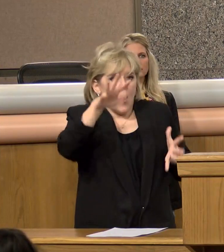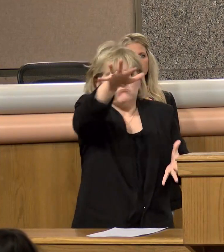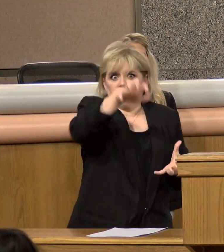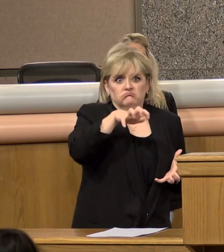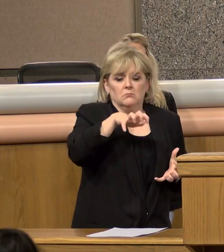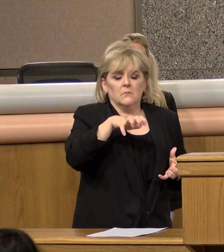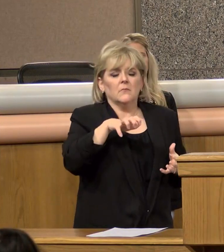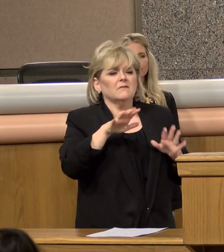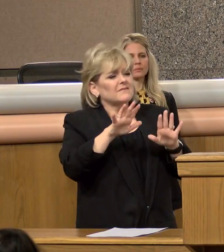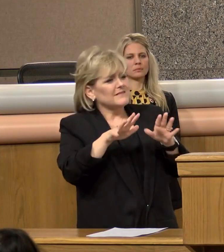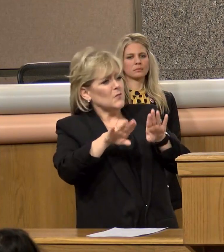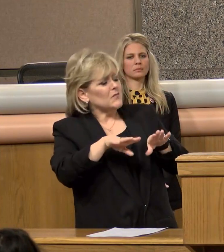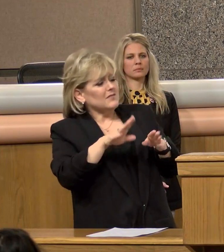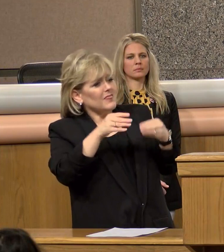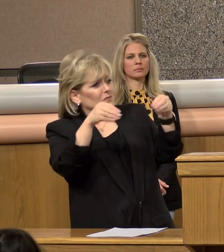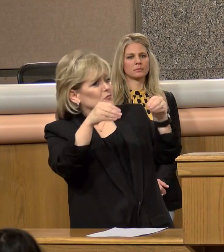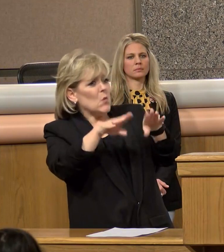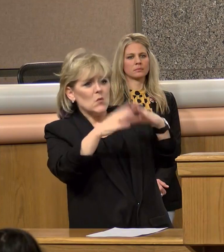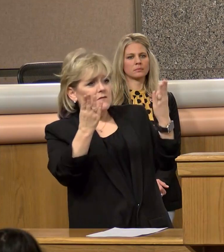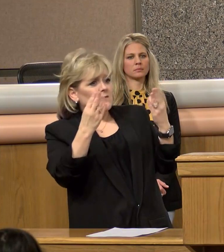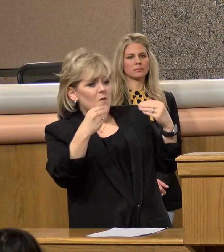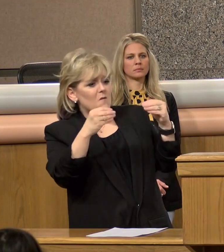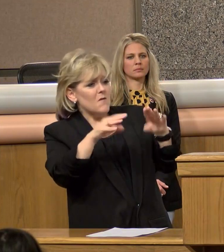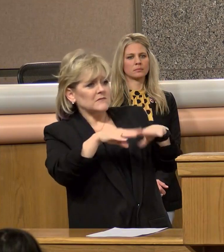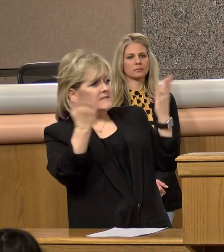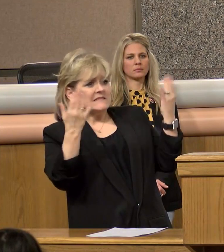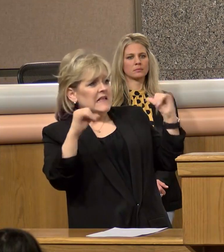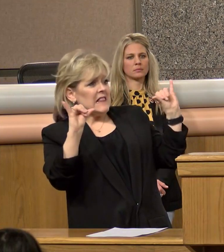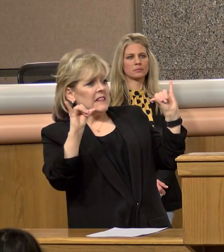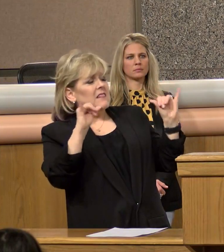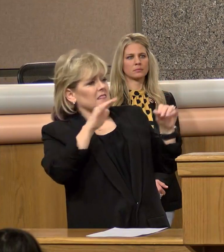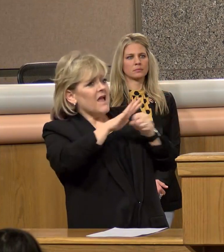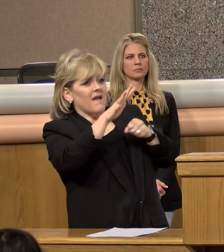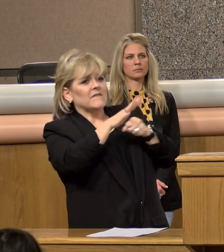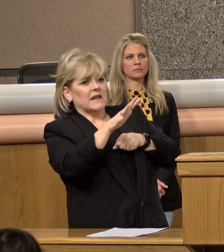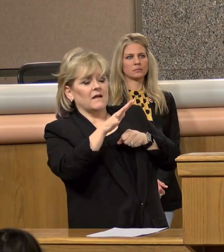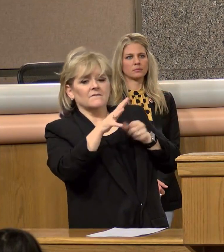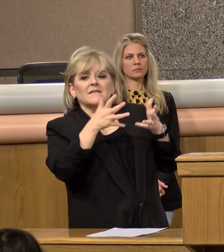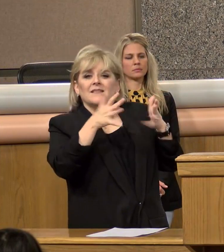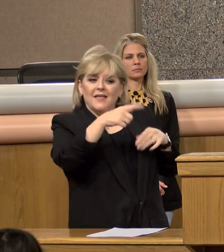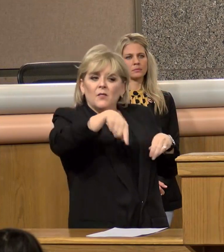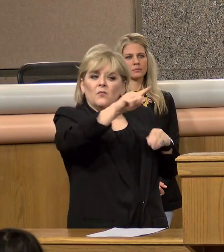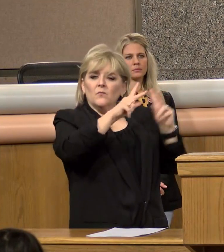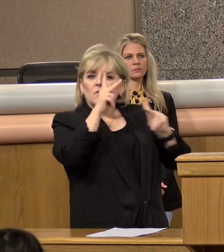Food and other products. There's plenty of that. Let's let them do their jobs.